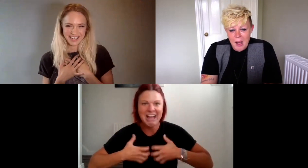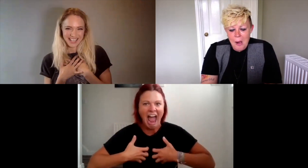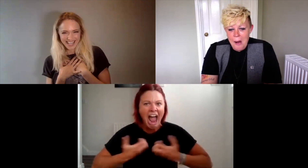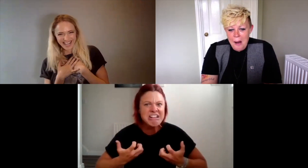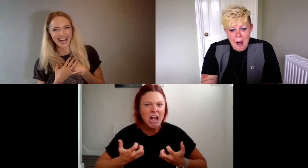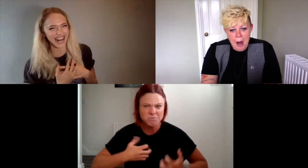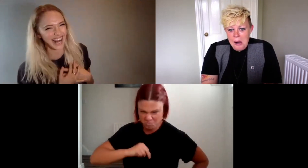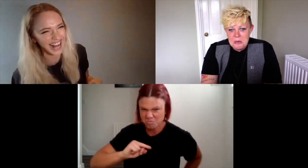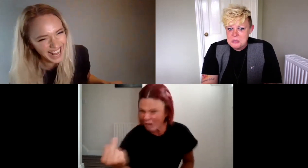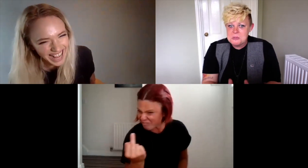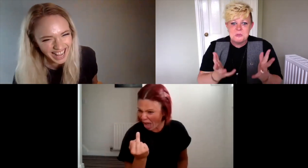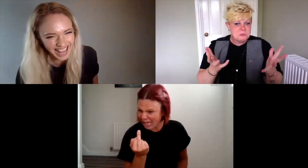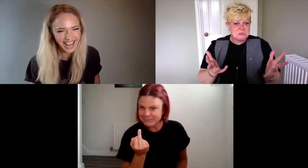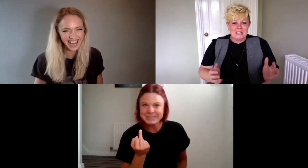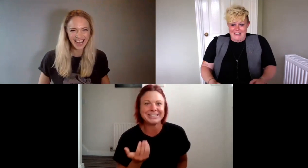out.